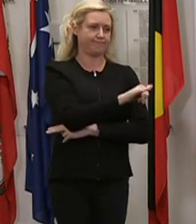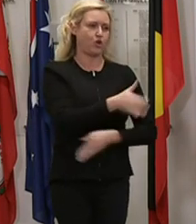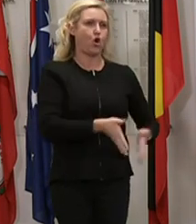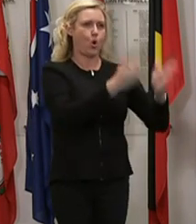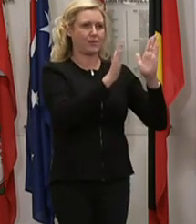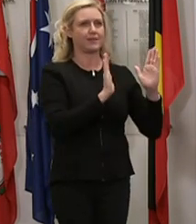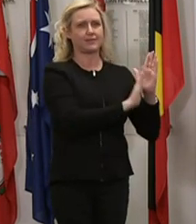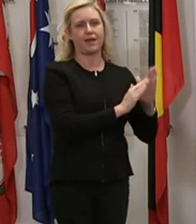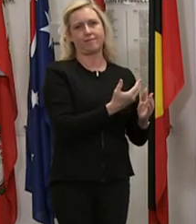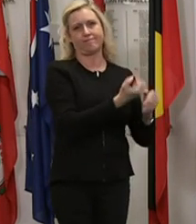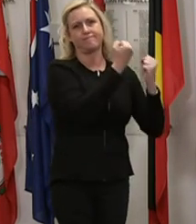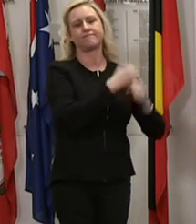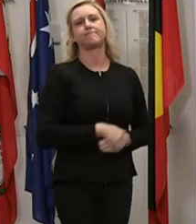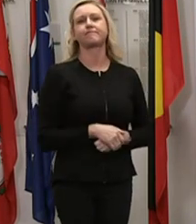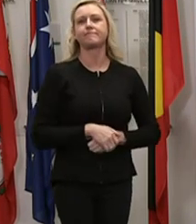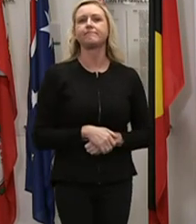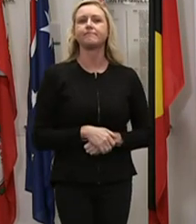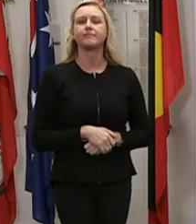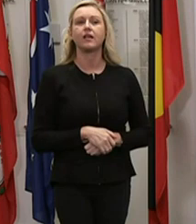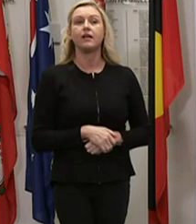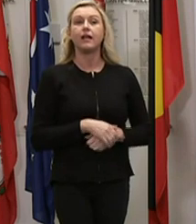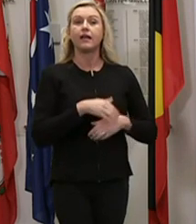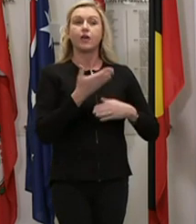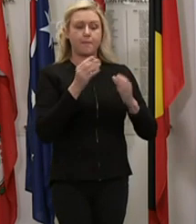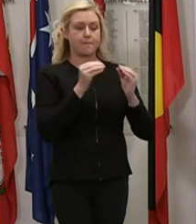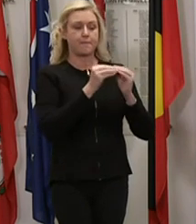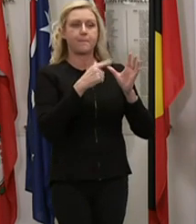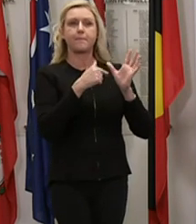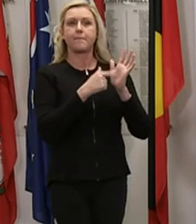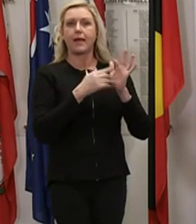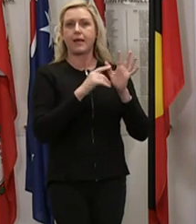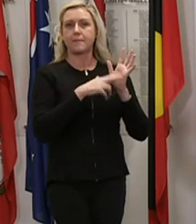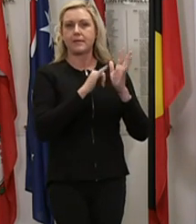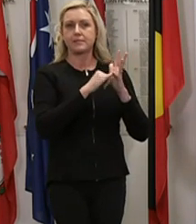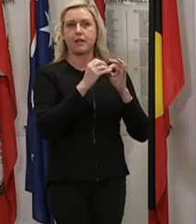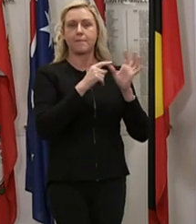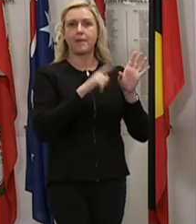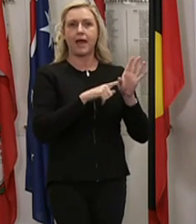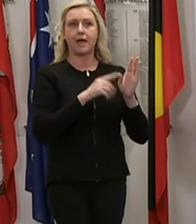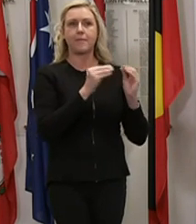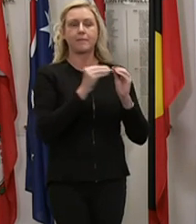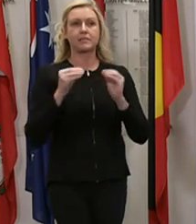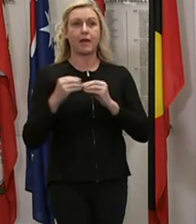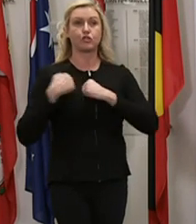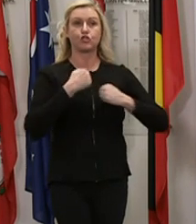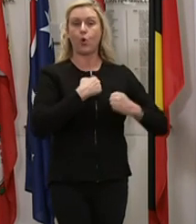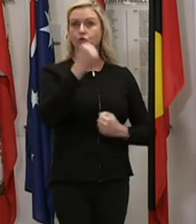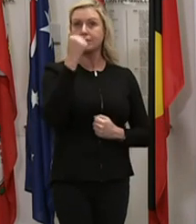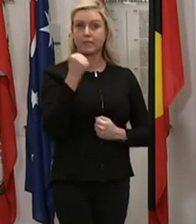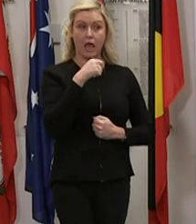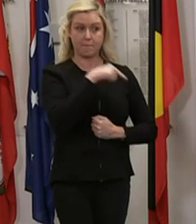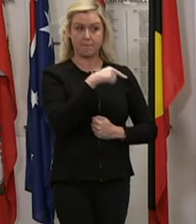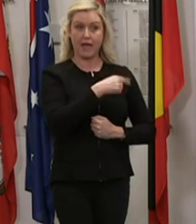There have been no additional cases associated with the Batemans Bay Soldiers Club cluster. Investigations are continuing, as we